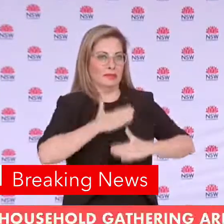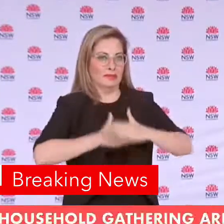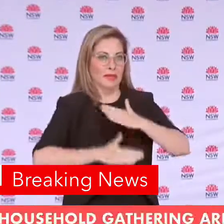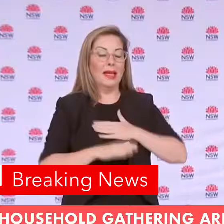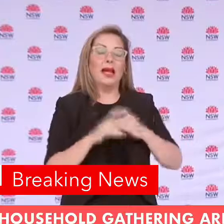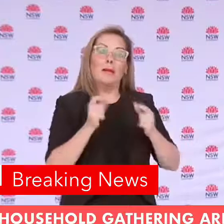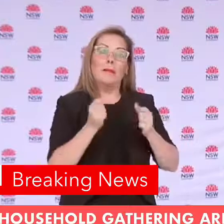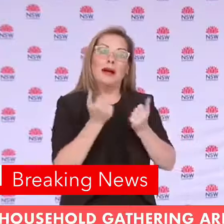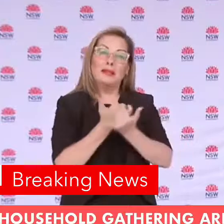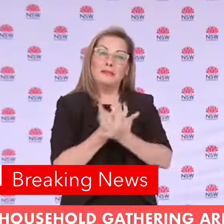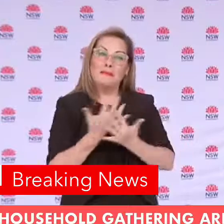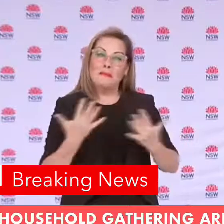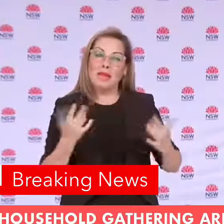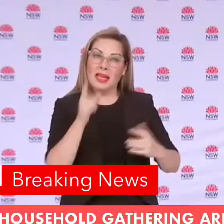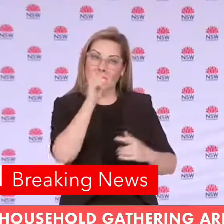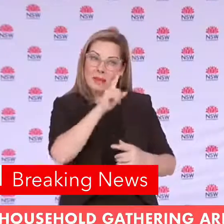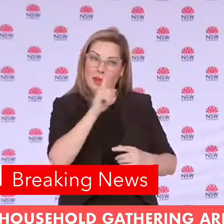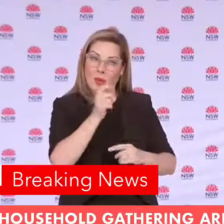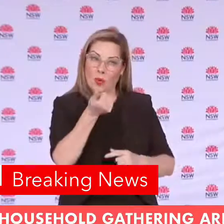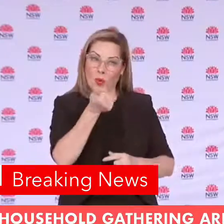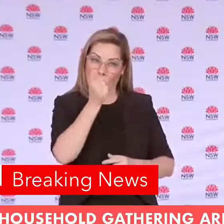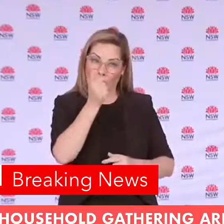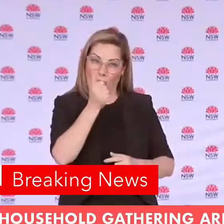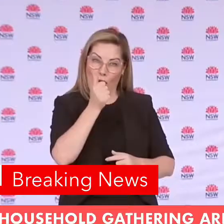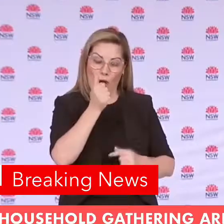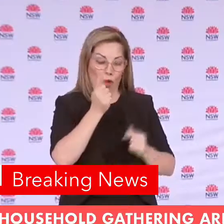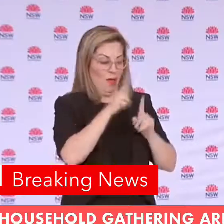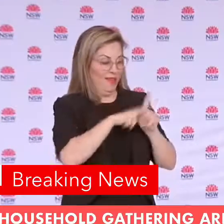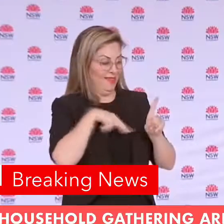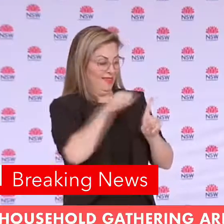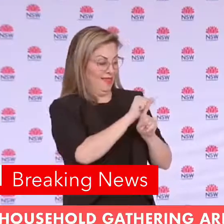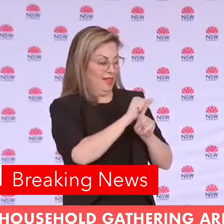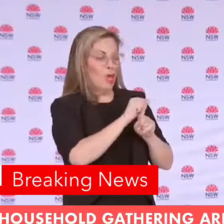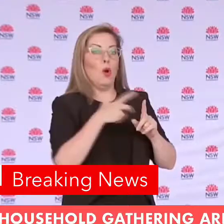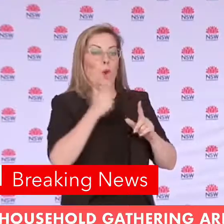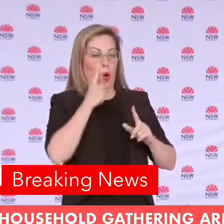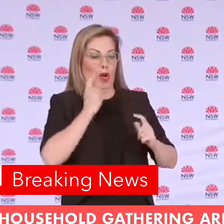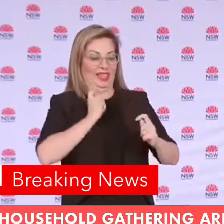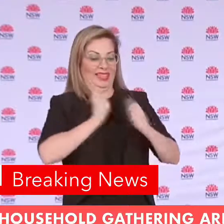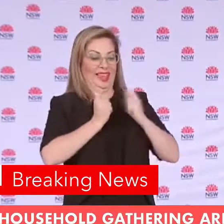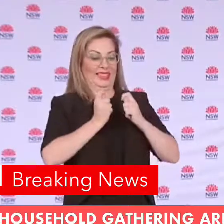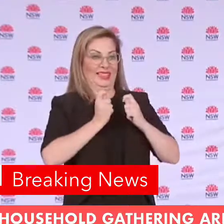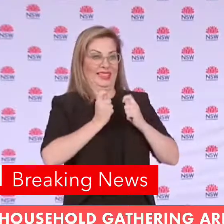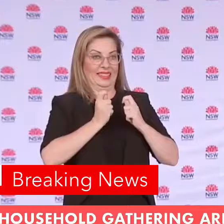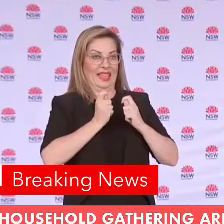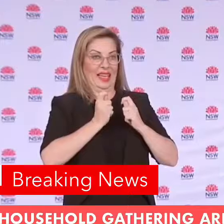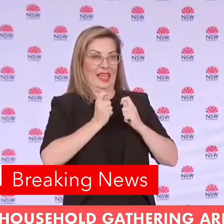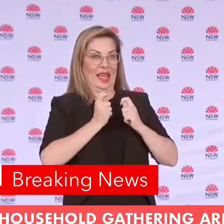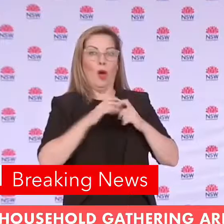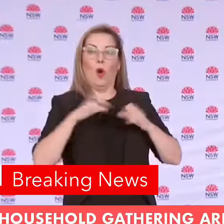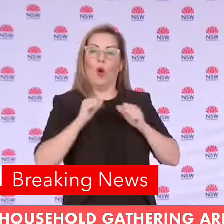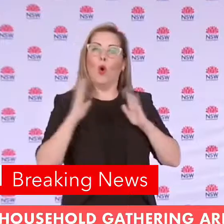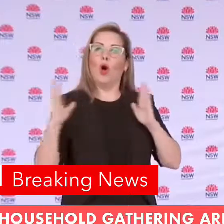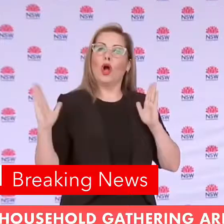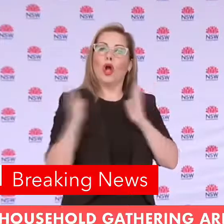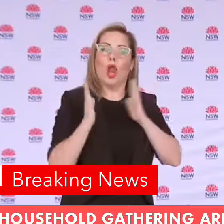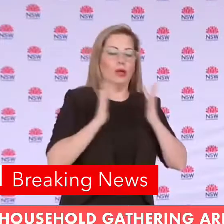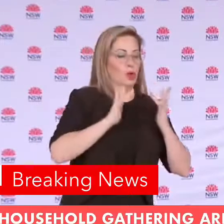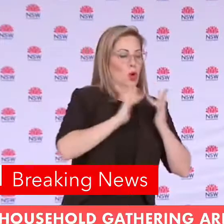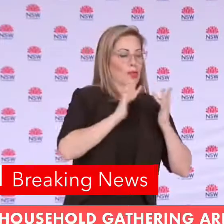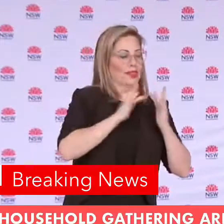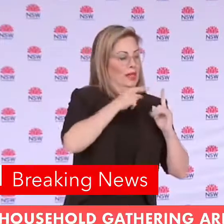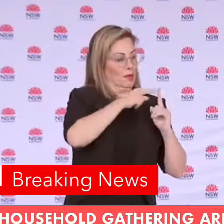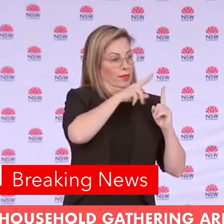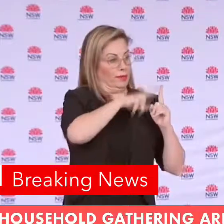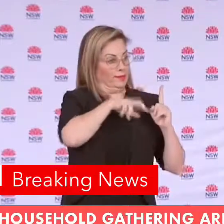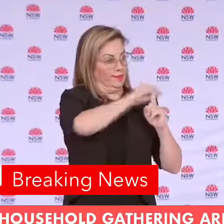in self-isolation over Christmas, because if you've been diagnosed and you're positive or you're a close contact, depending